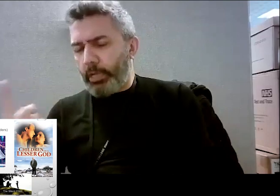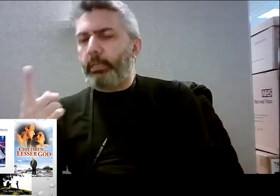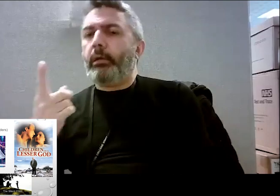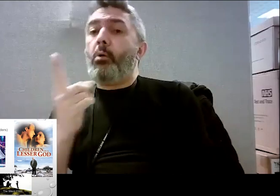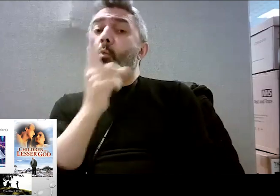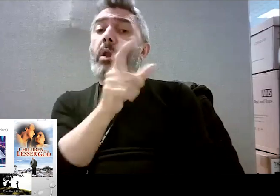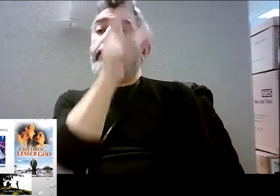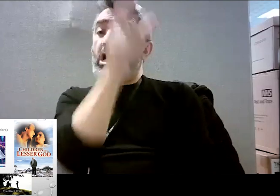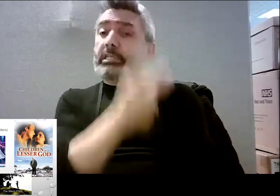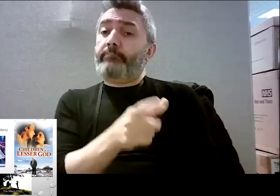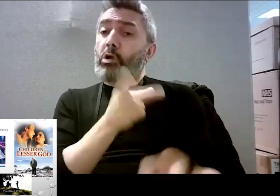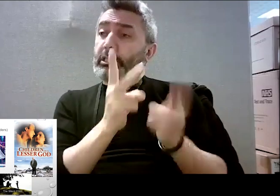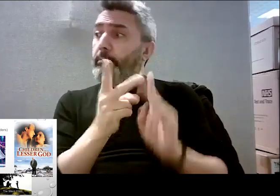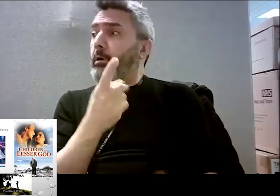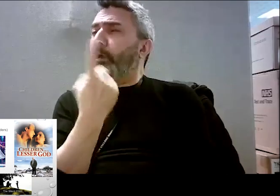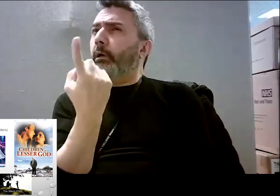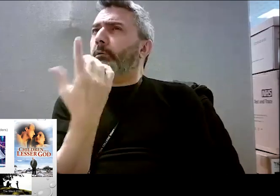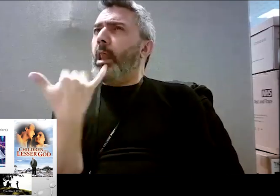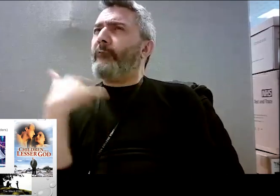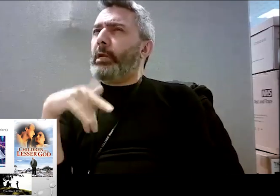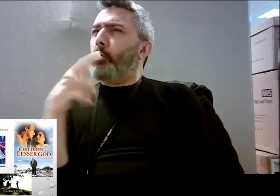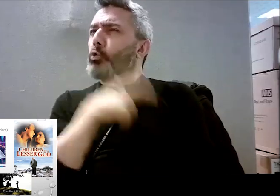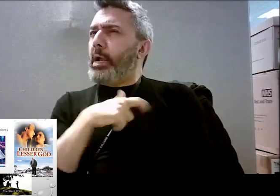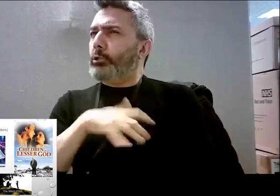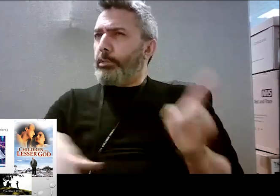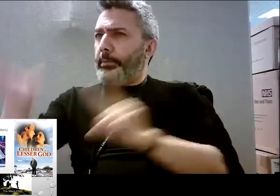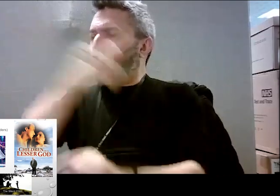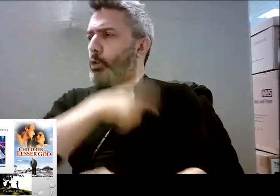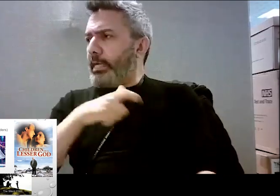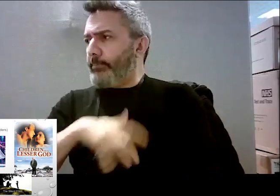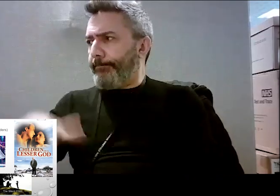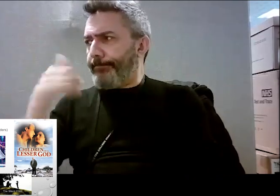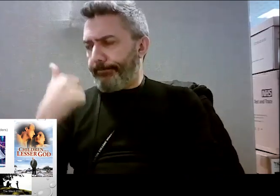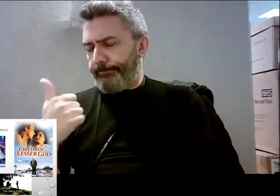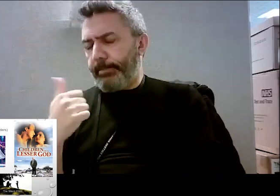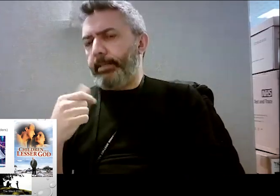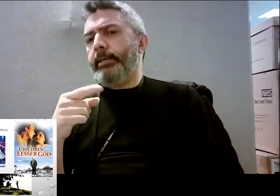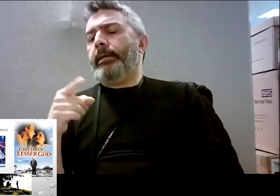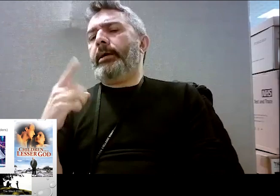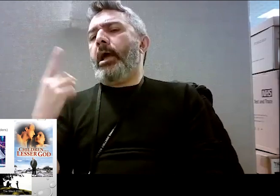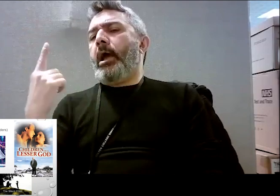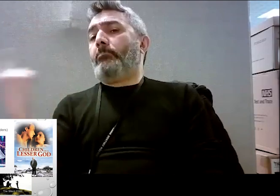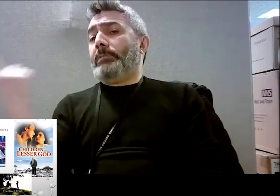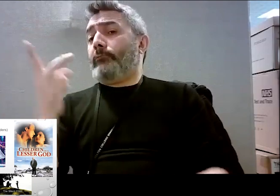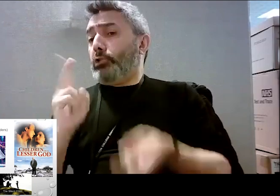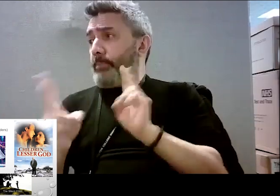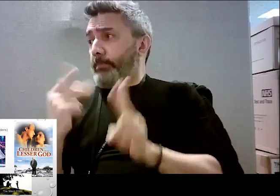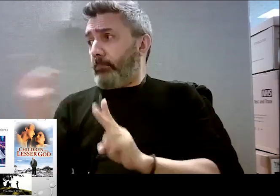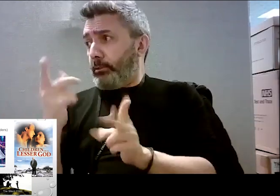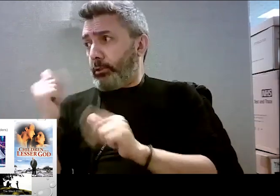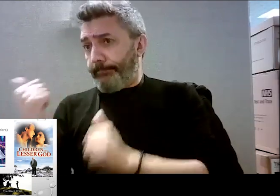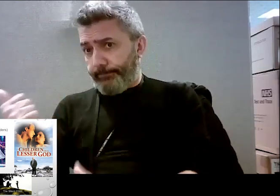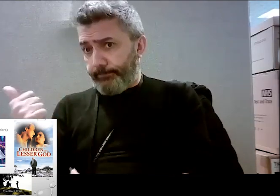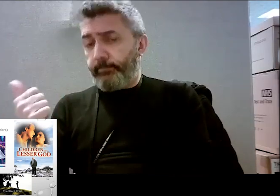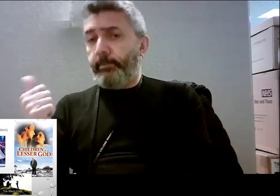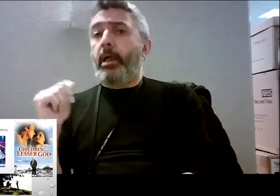So they're both kind of advantages and disadvantages. I think one person lived